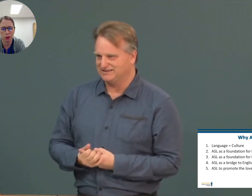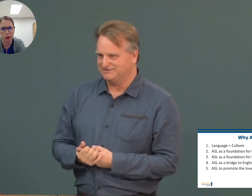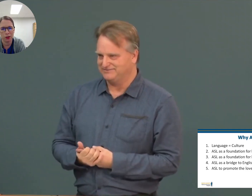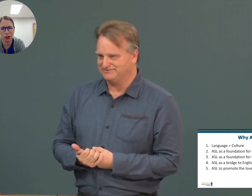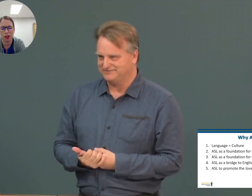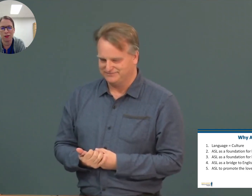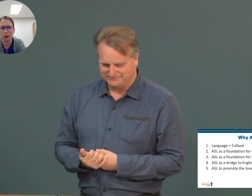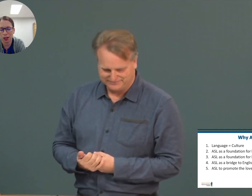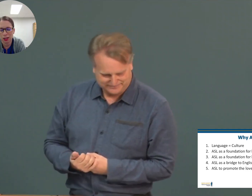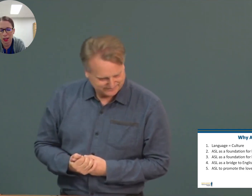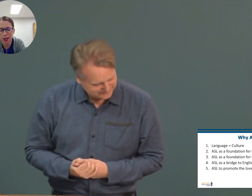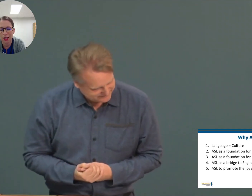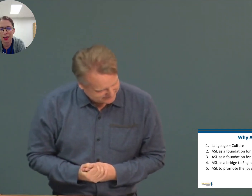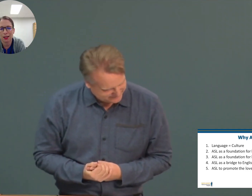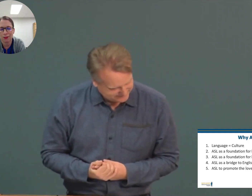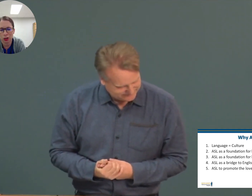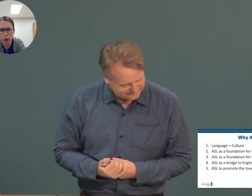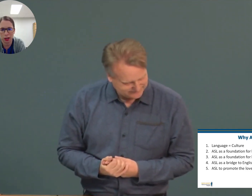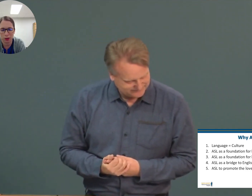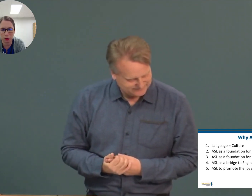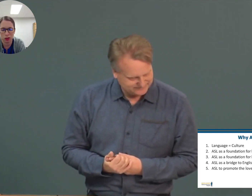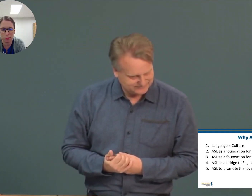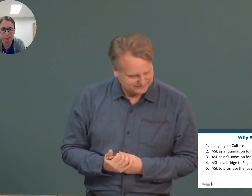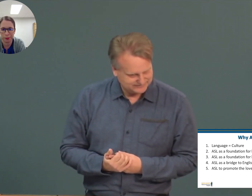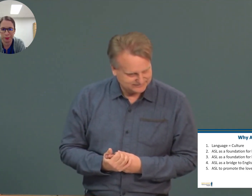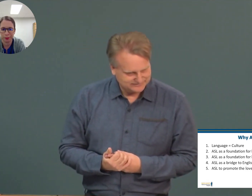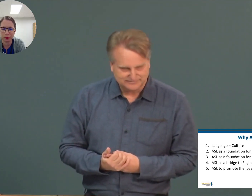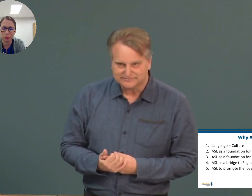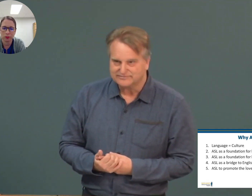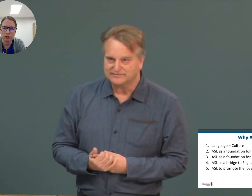language. It is a visual language.